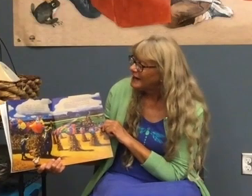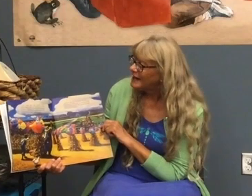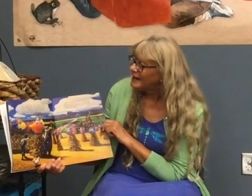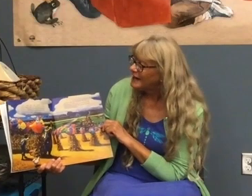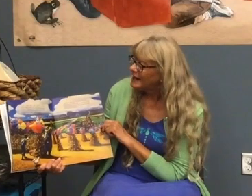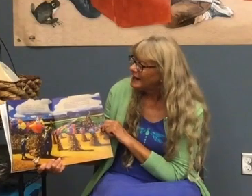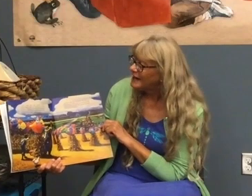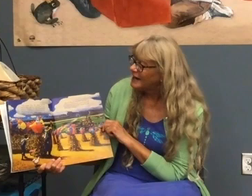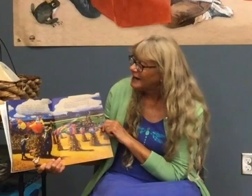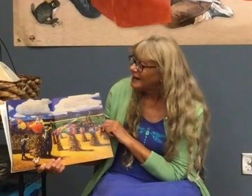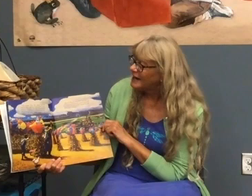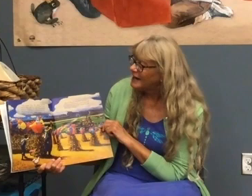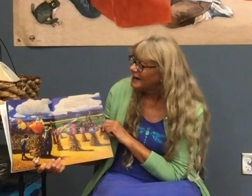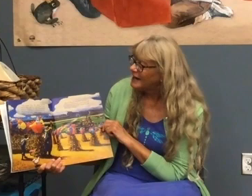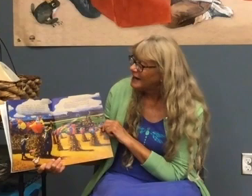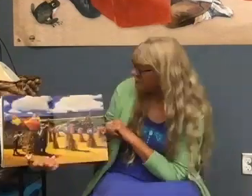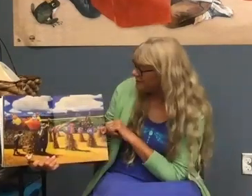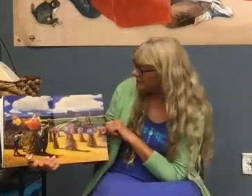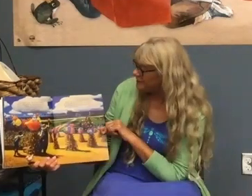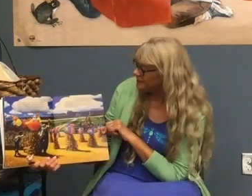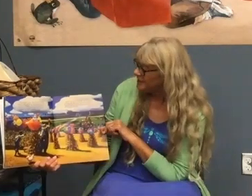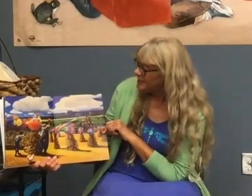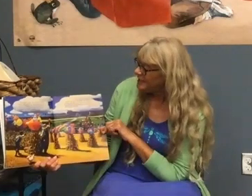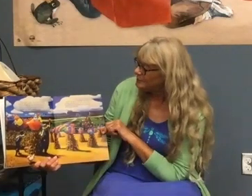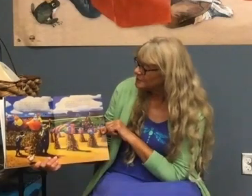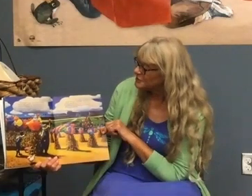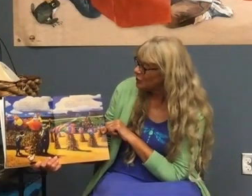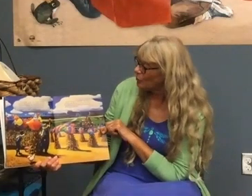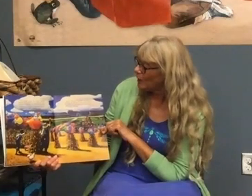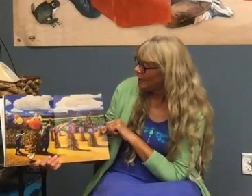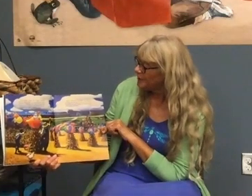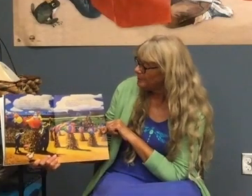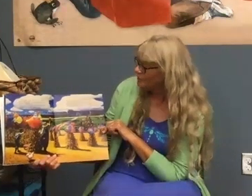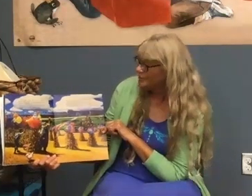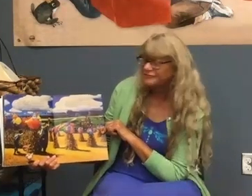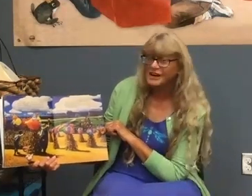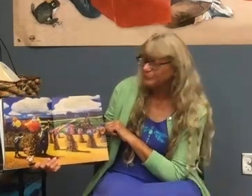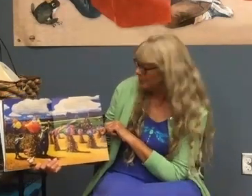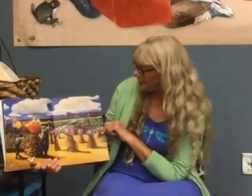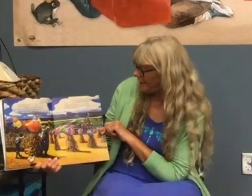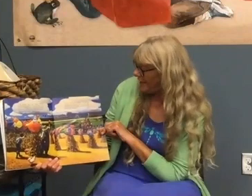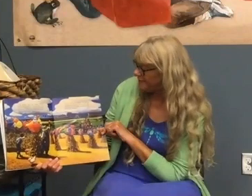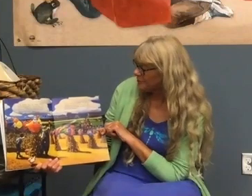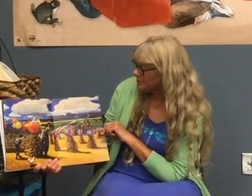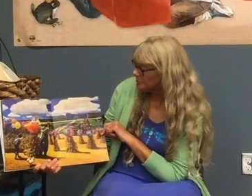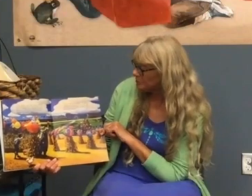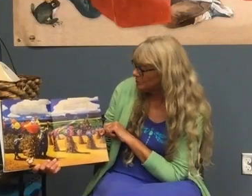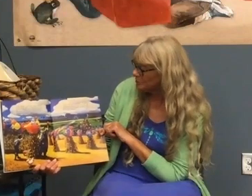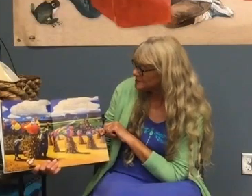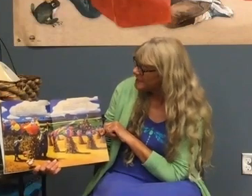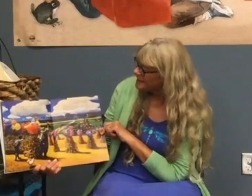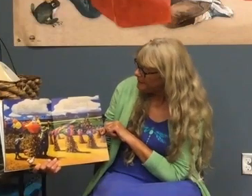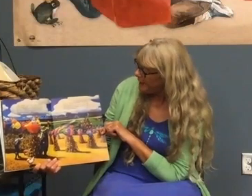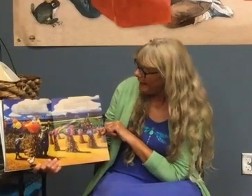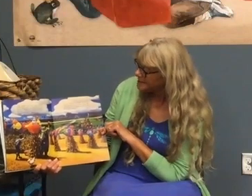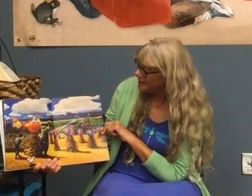And we never heard again either. Hazel Mayfield, he was so riled up over the fun we were having with our